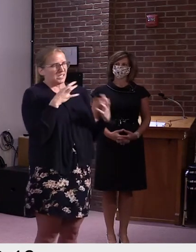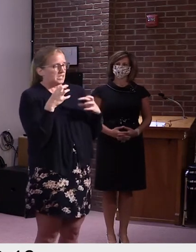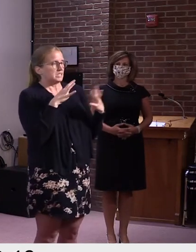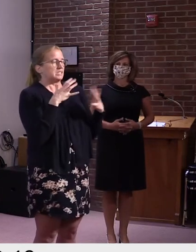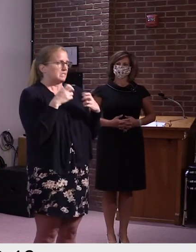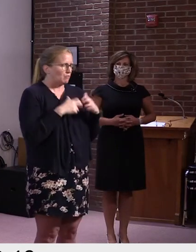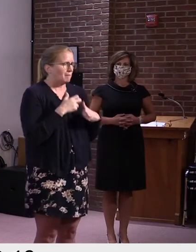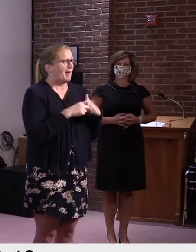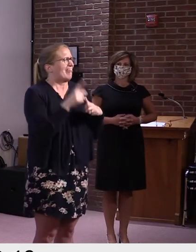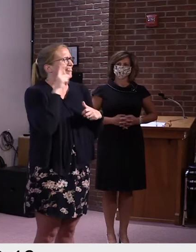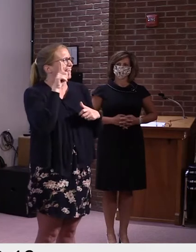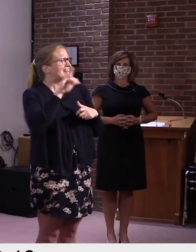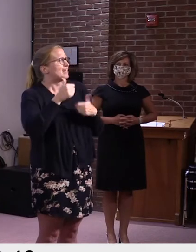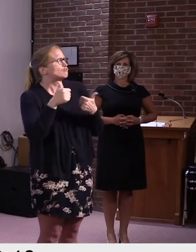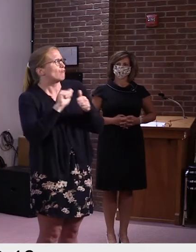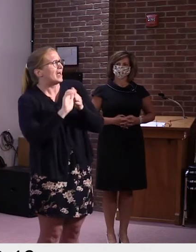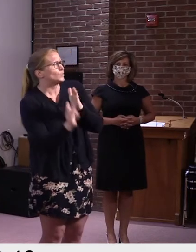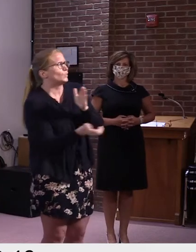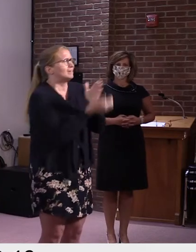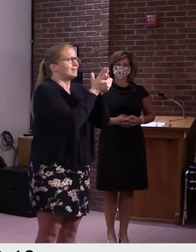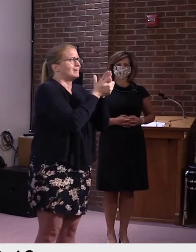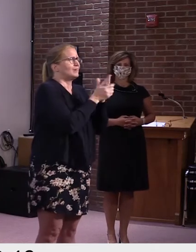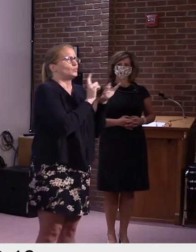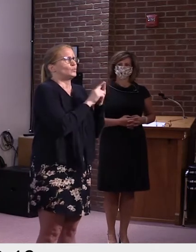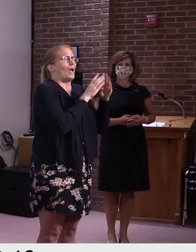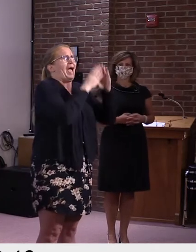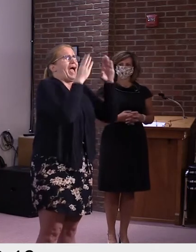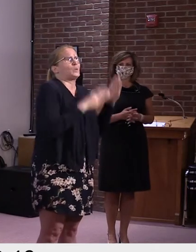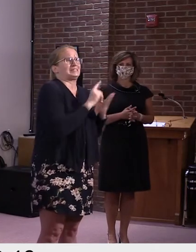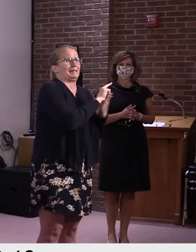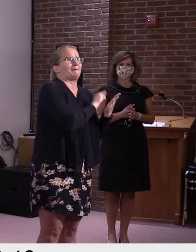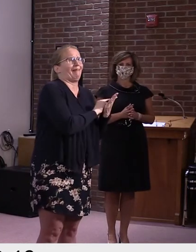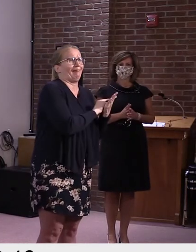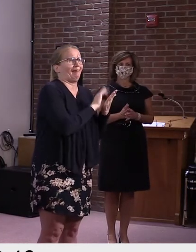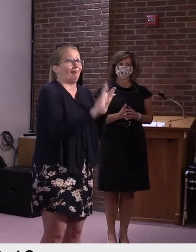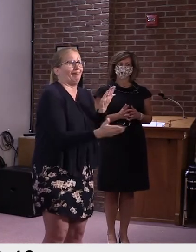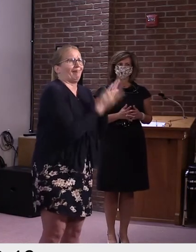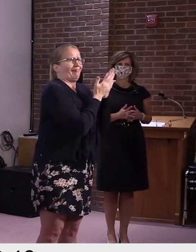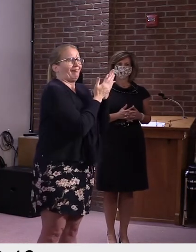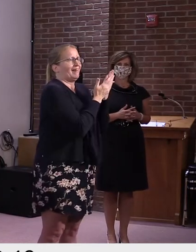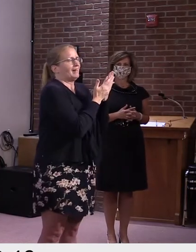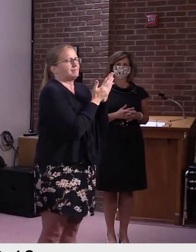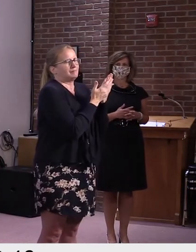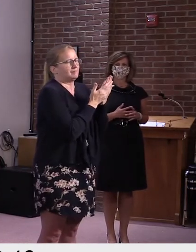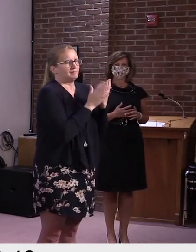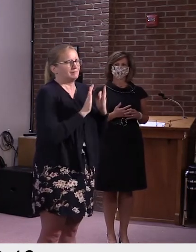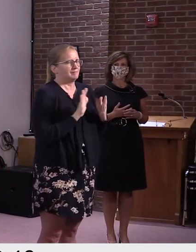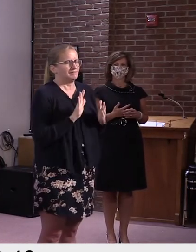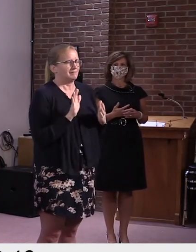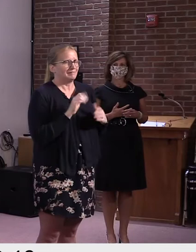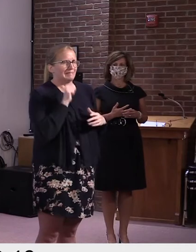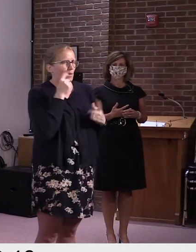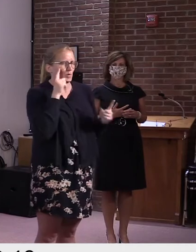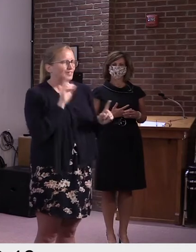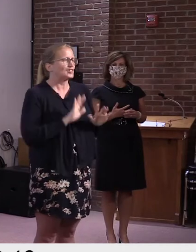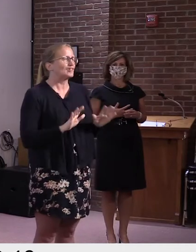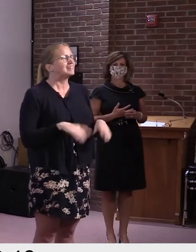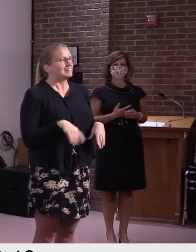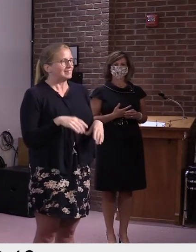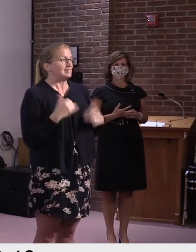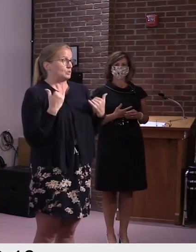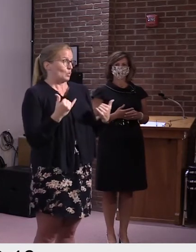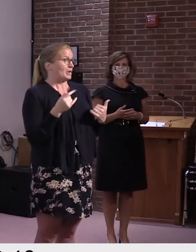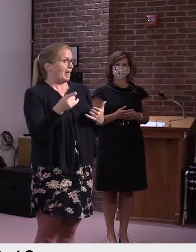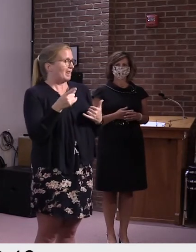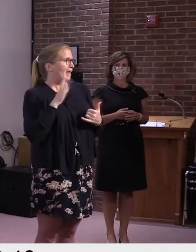think they tried to attach it to a housing bill previous to this, and which wasn't germane. And so and now they're